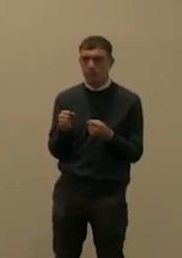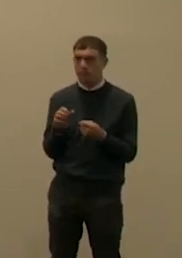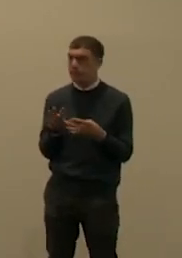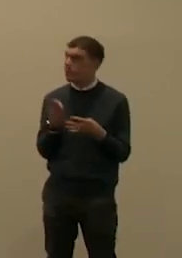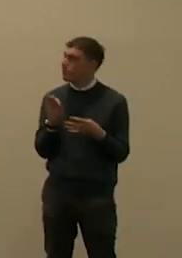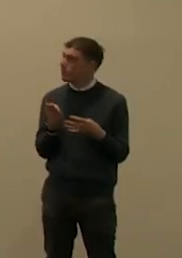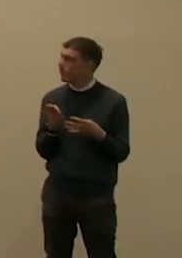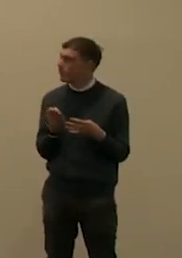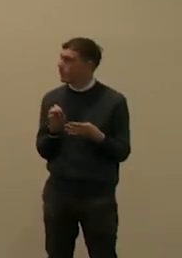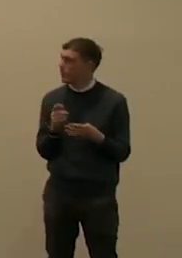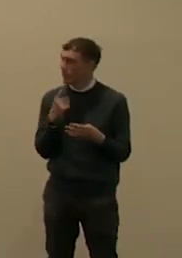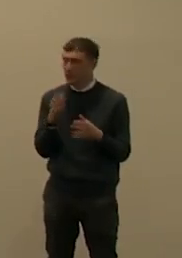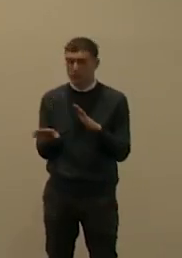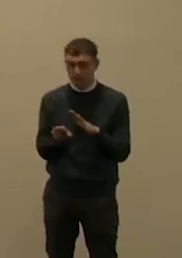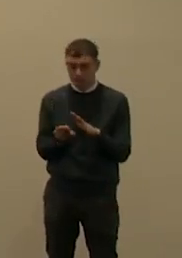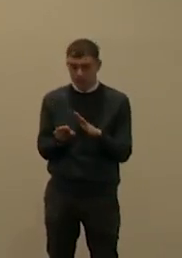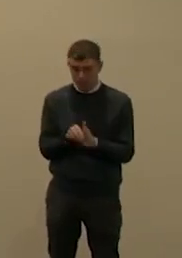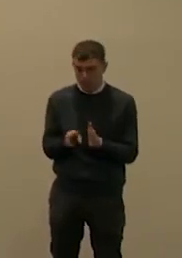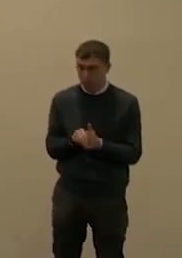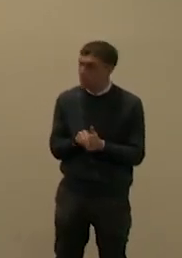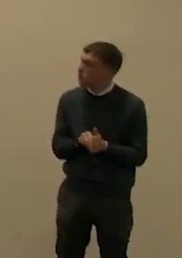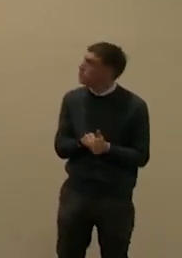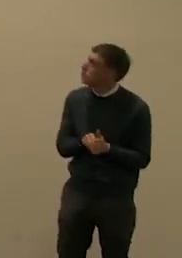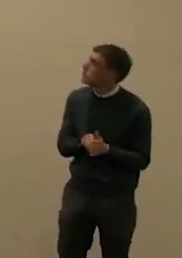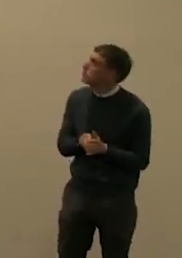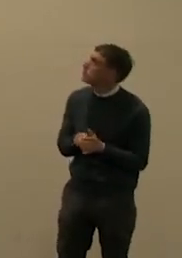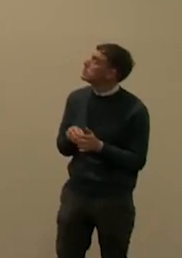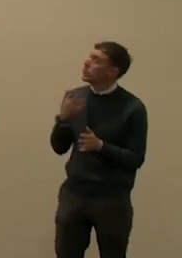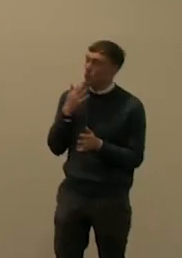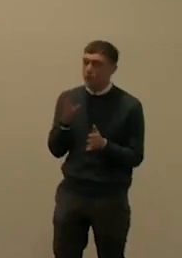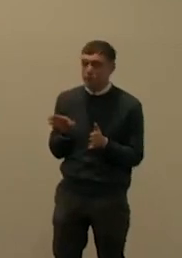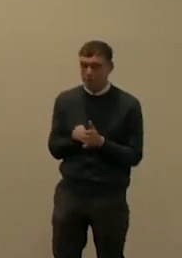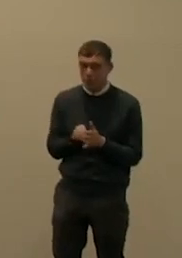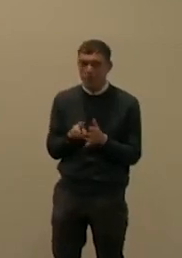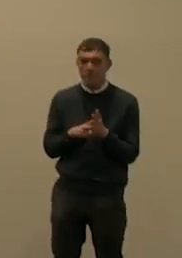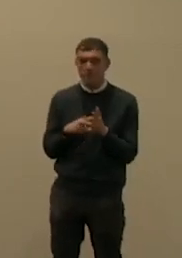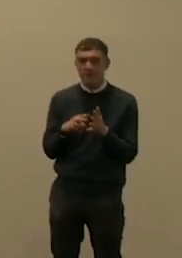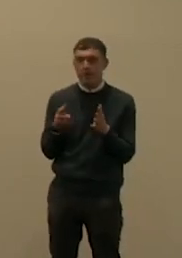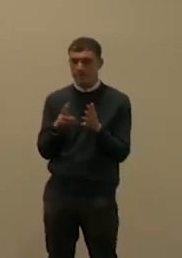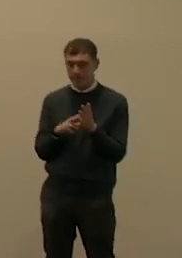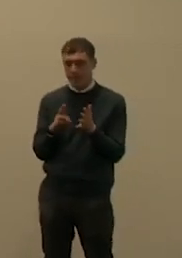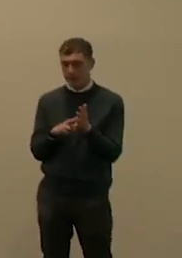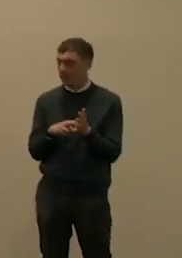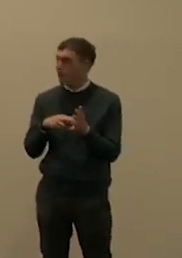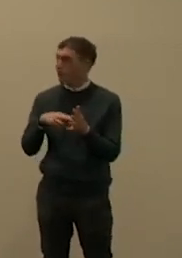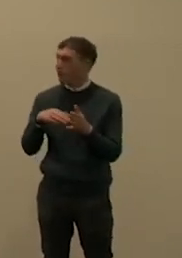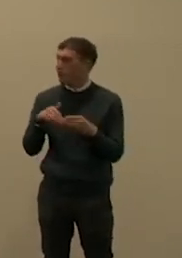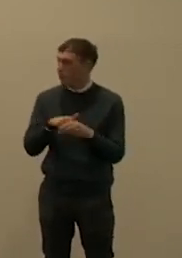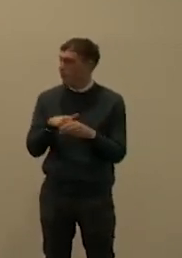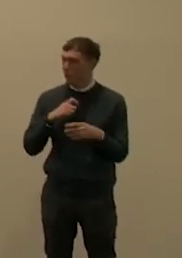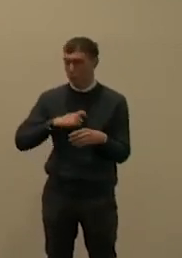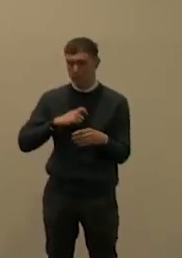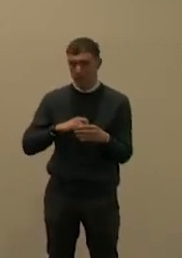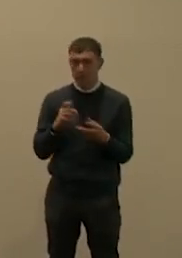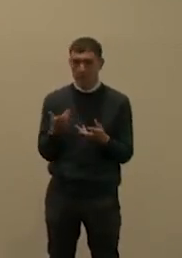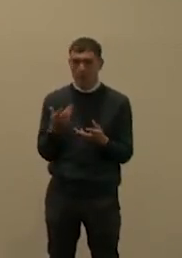we are. And download the VPN profile. And when you have downloaded the VPN profile, extract it, import it, and you